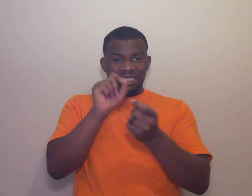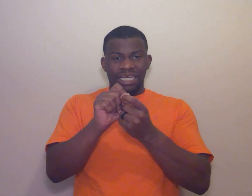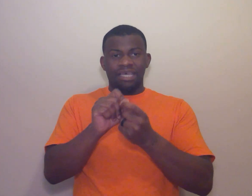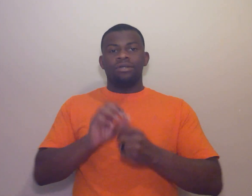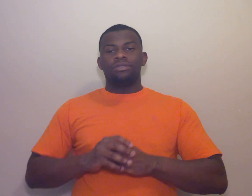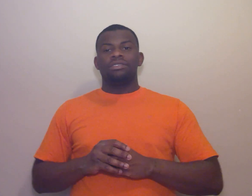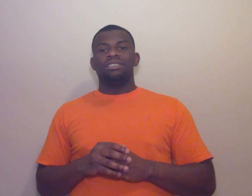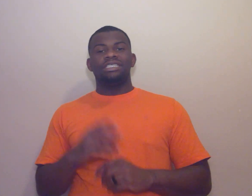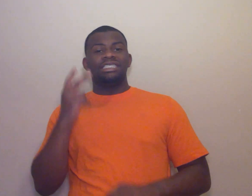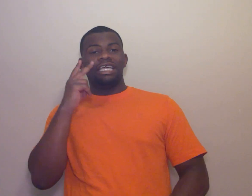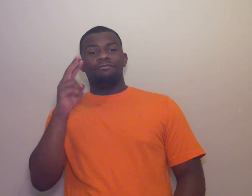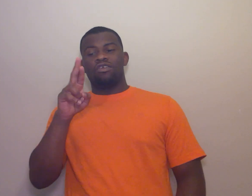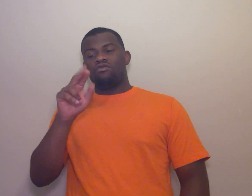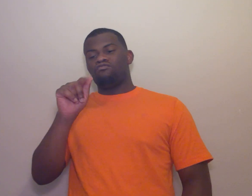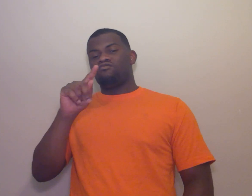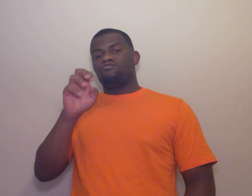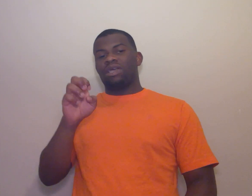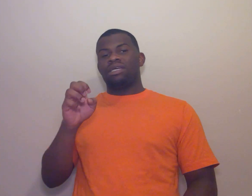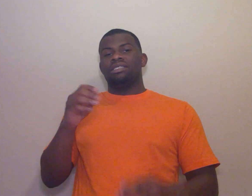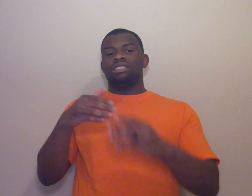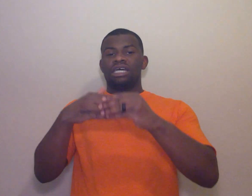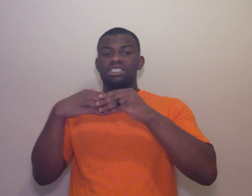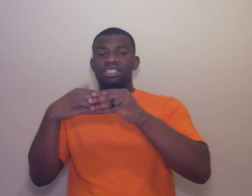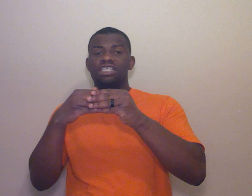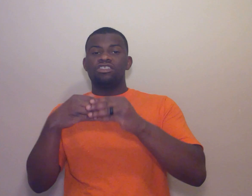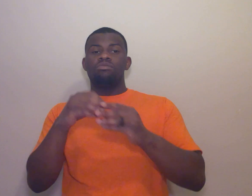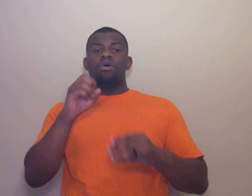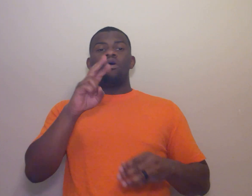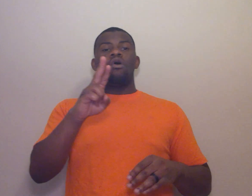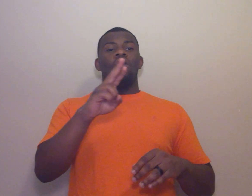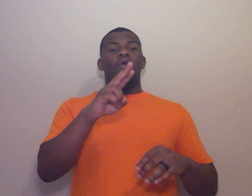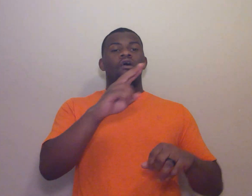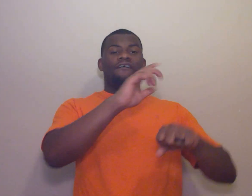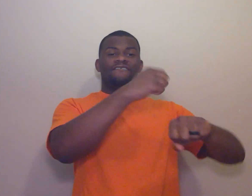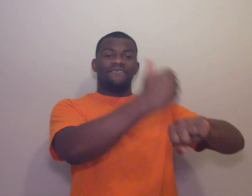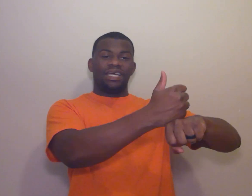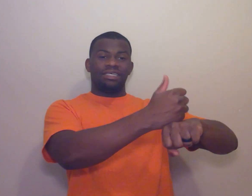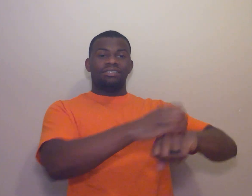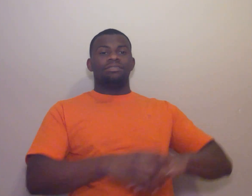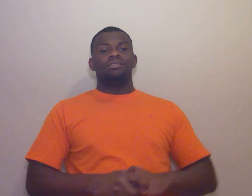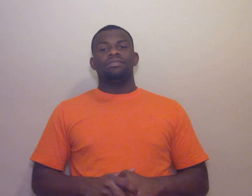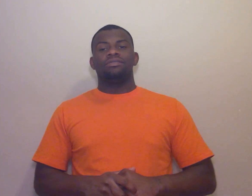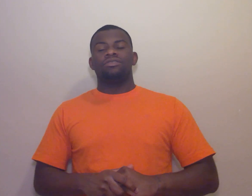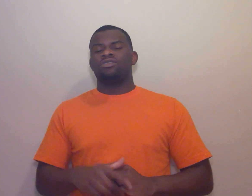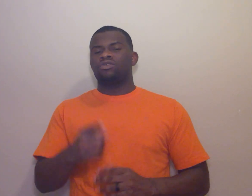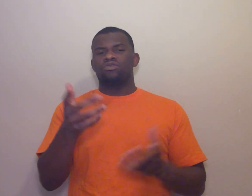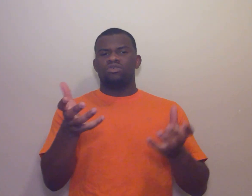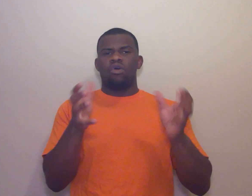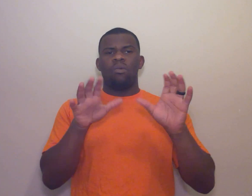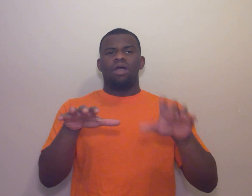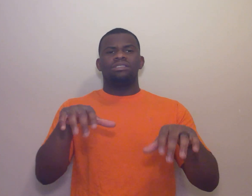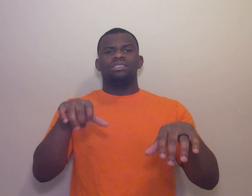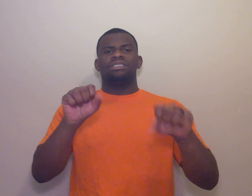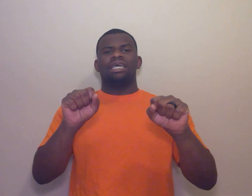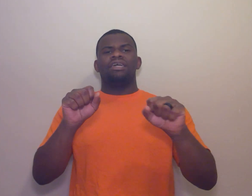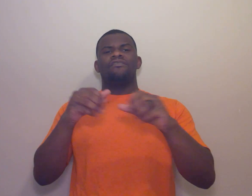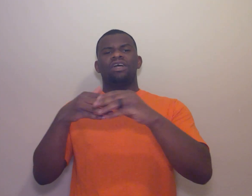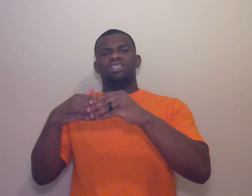rate is adjustable or fixed, because you don't want to take over adjustable rate mortgage. I mean,